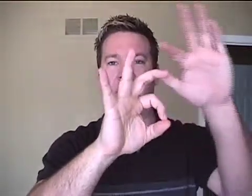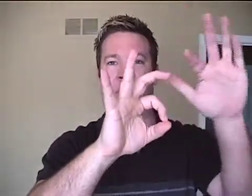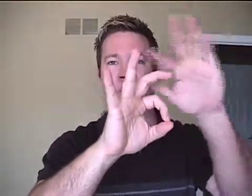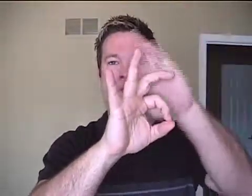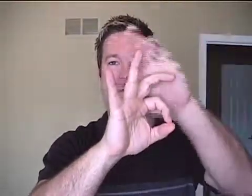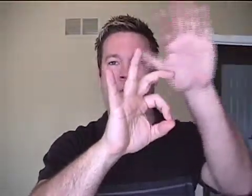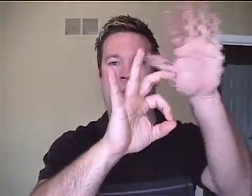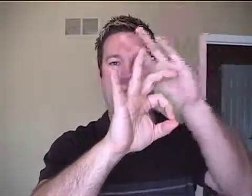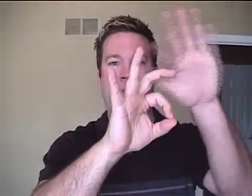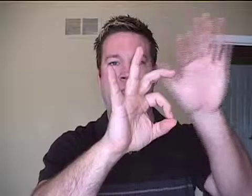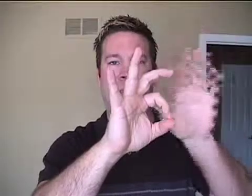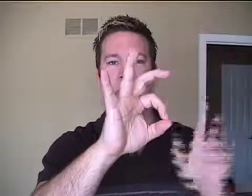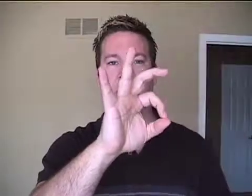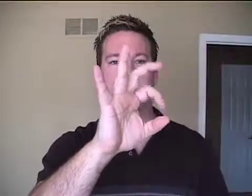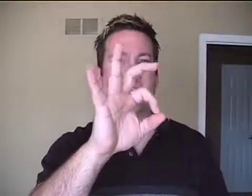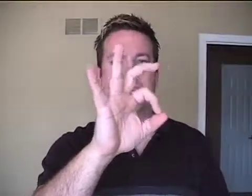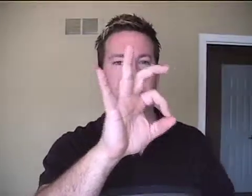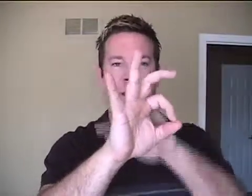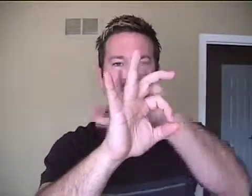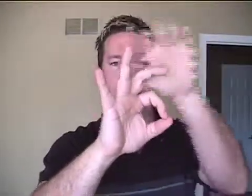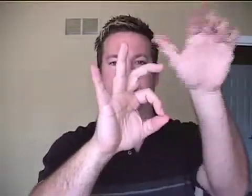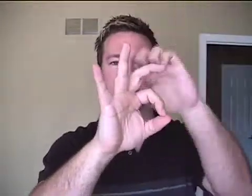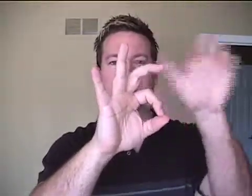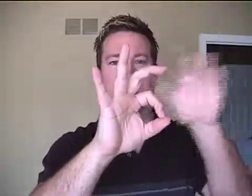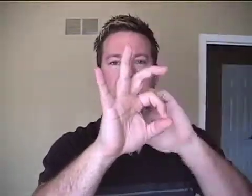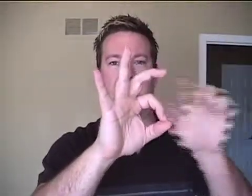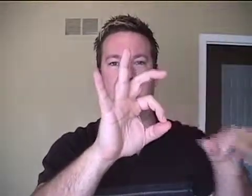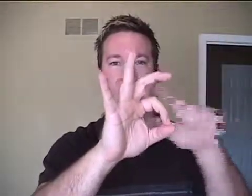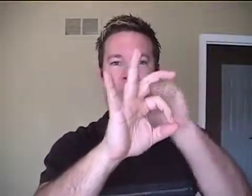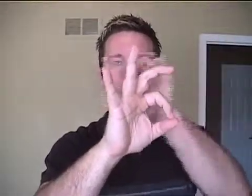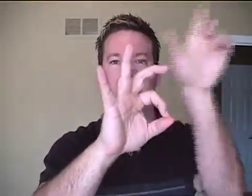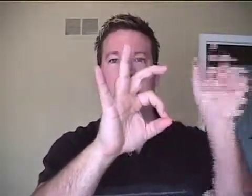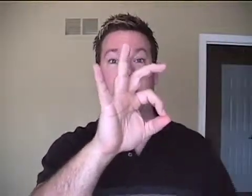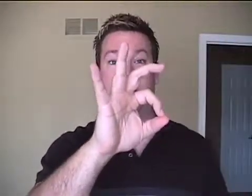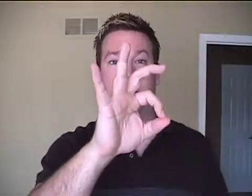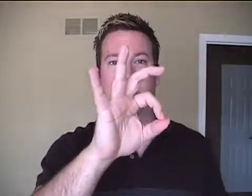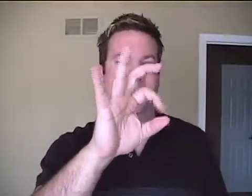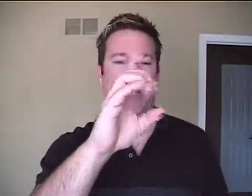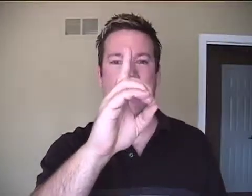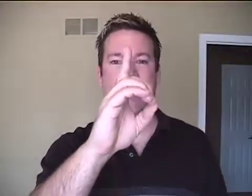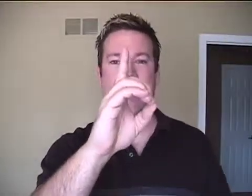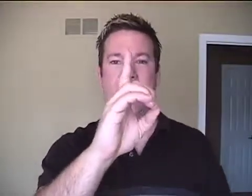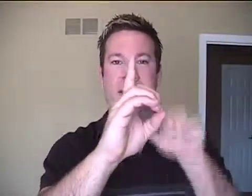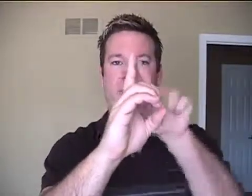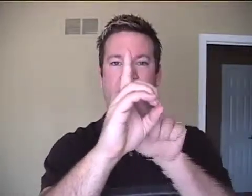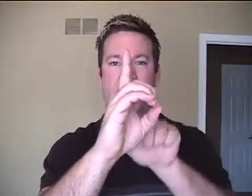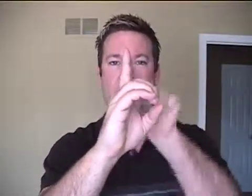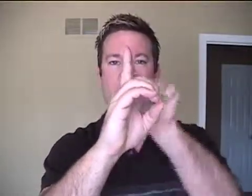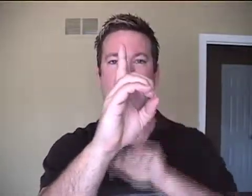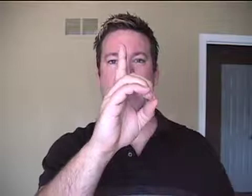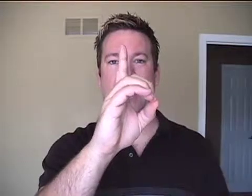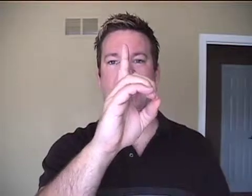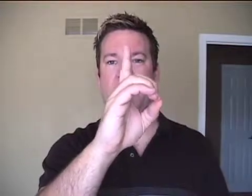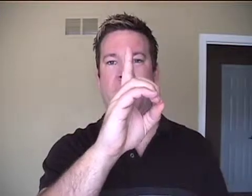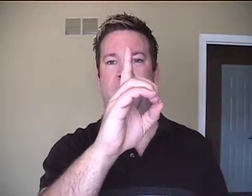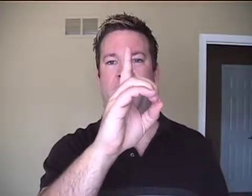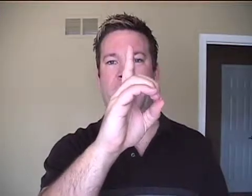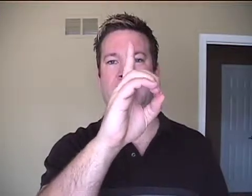of flings off of it, so think of fling, F. D is just one up. Okay,